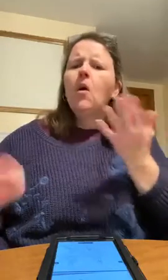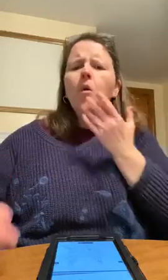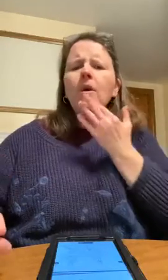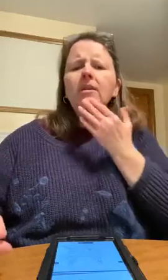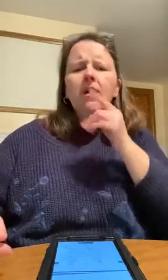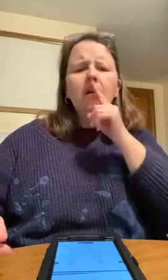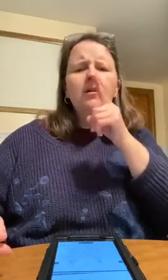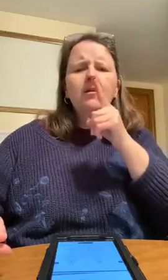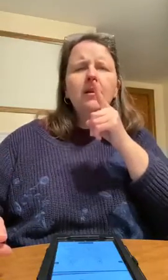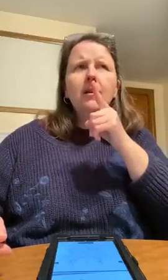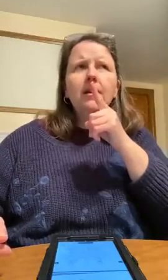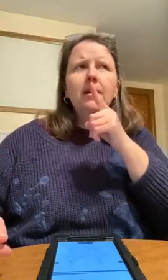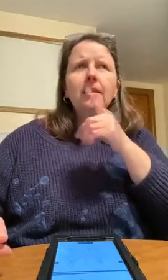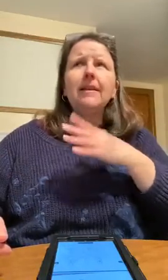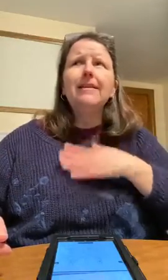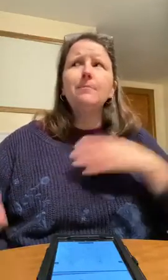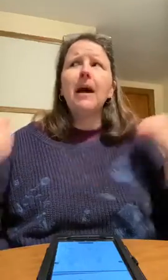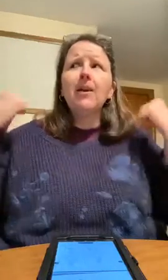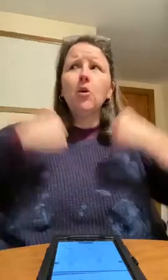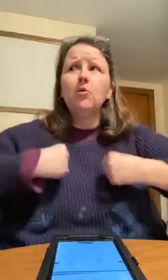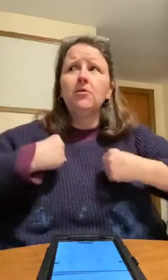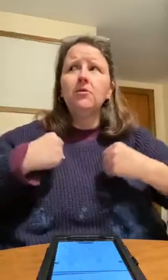What color is my coat?